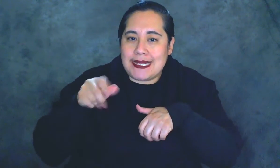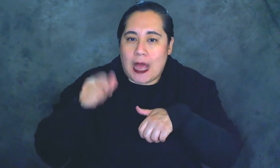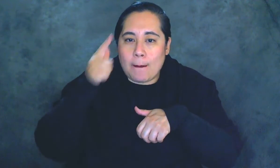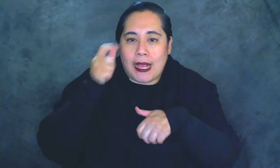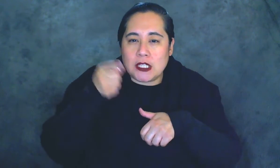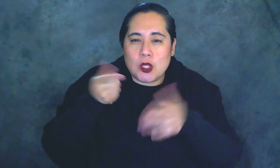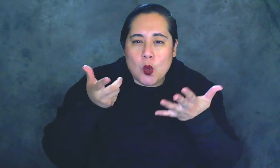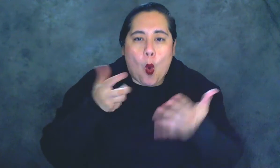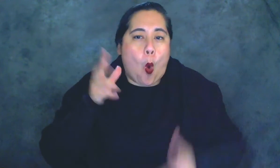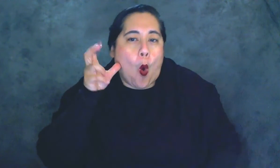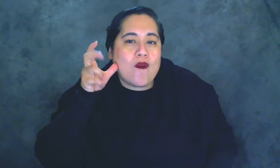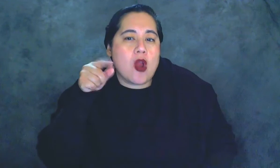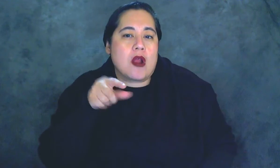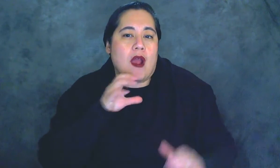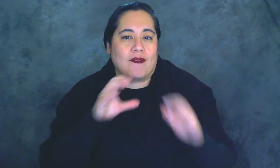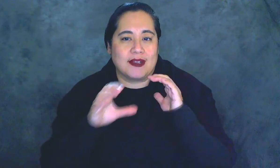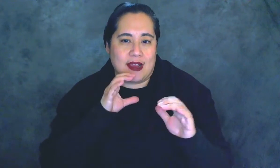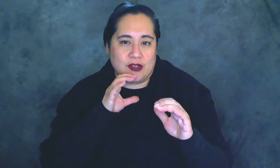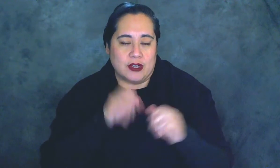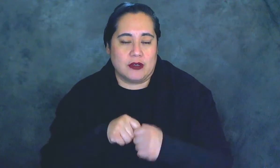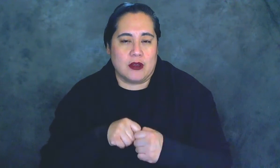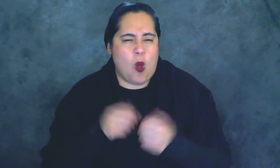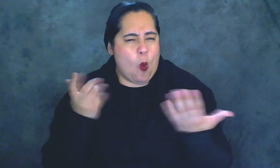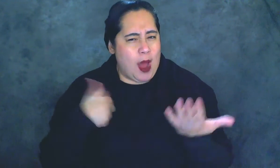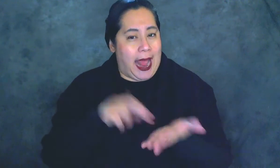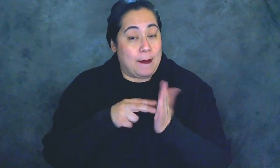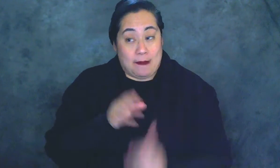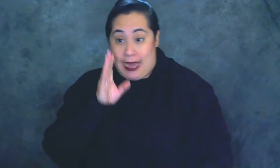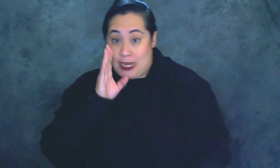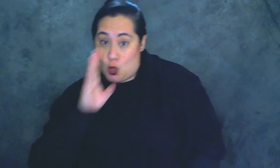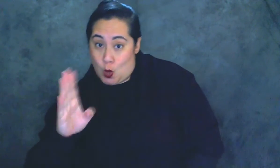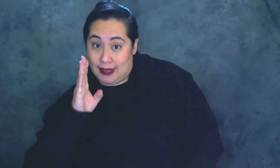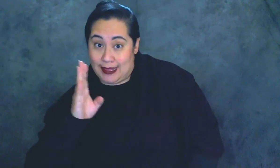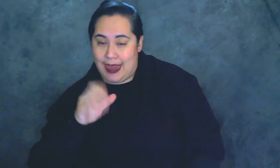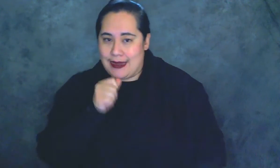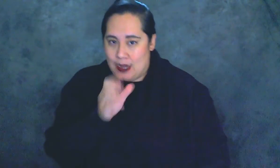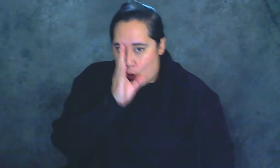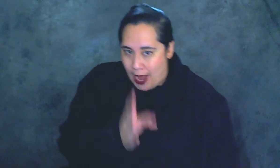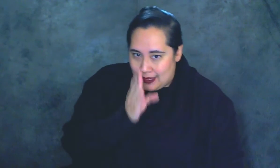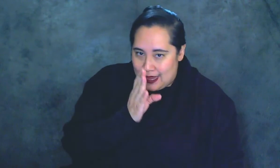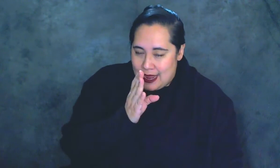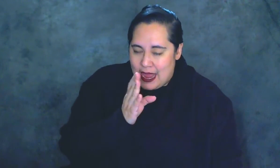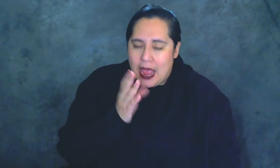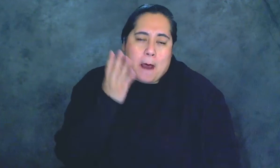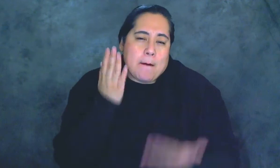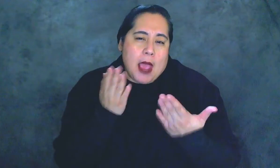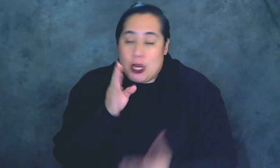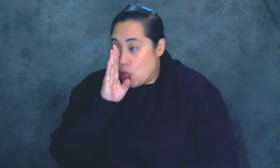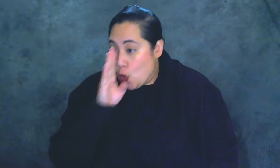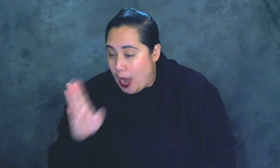overheard a conversation. What I mean by directly and indirectly is maybe directly asking